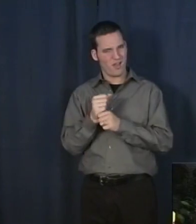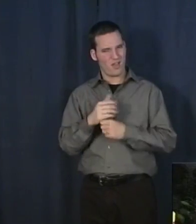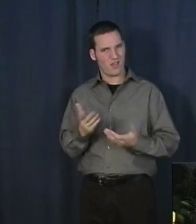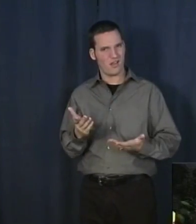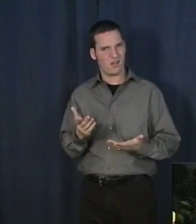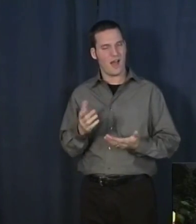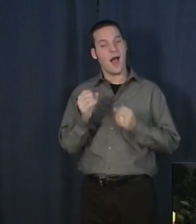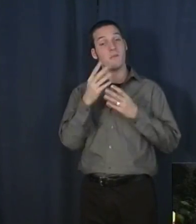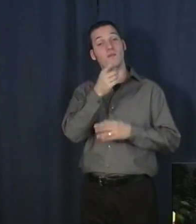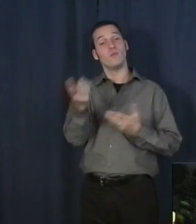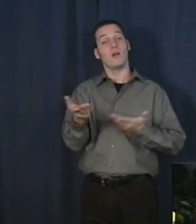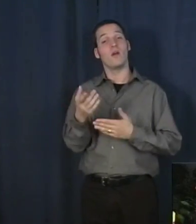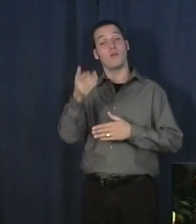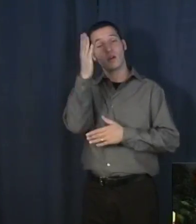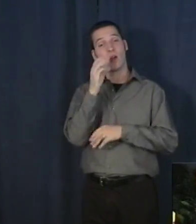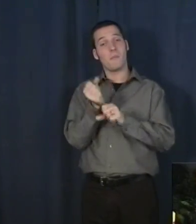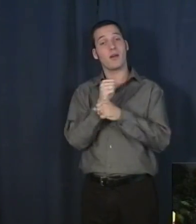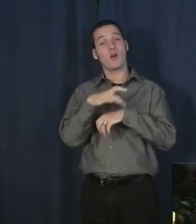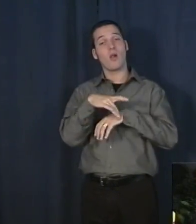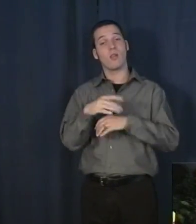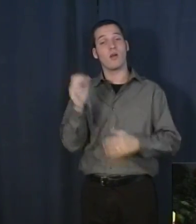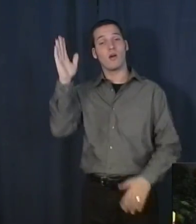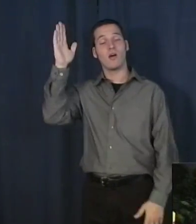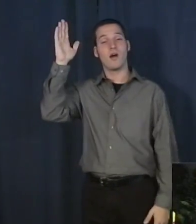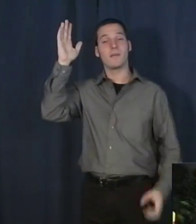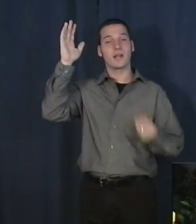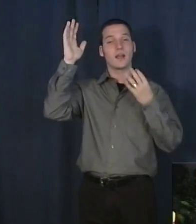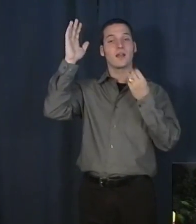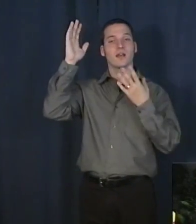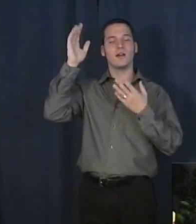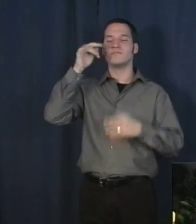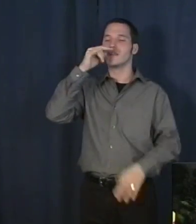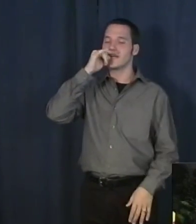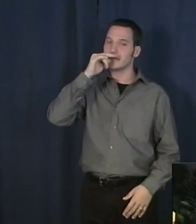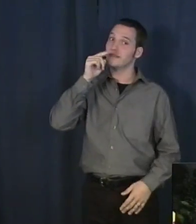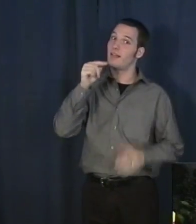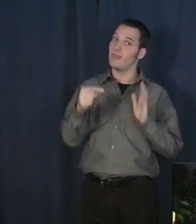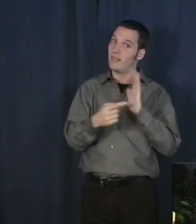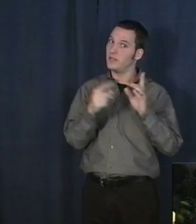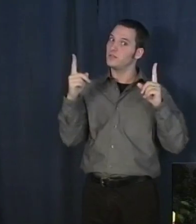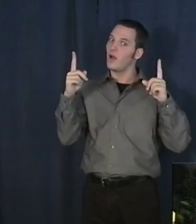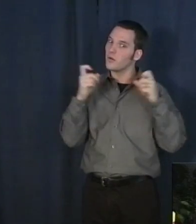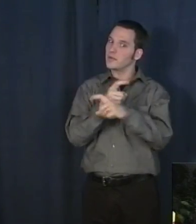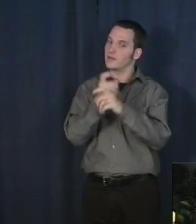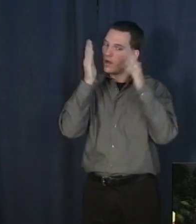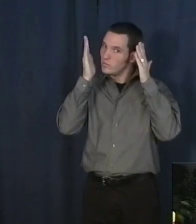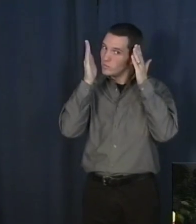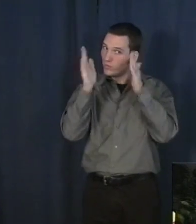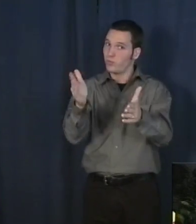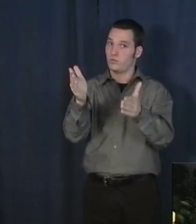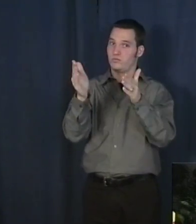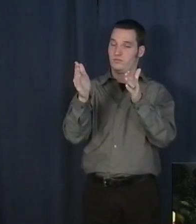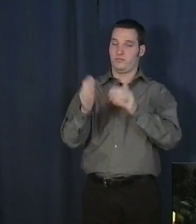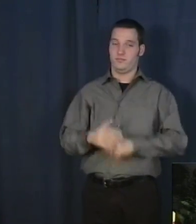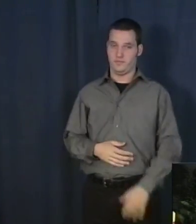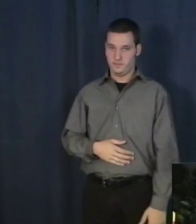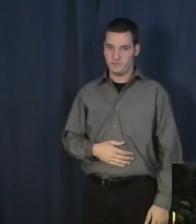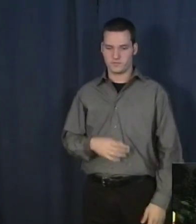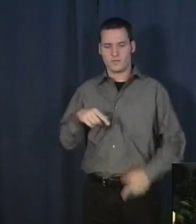earth? How many of you were here when God built the earth? Now, kids, this is going to be complicated. Okay, so listen